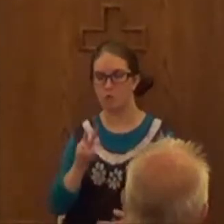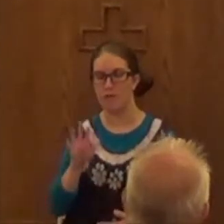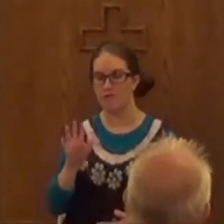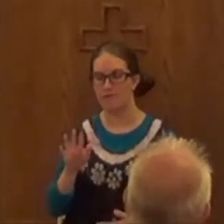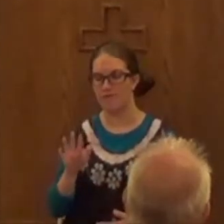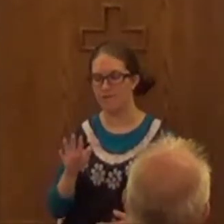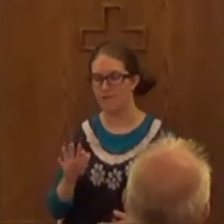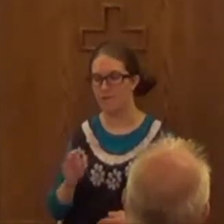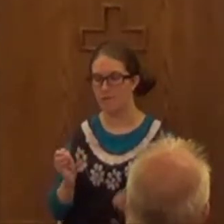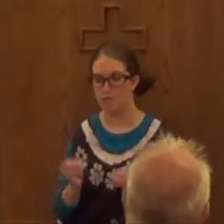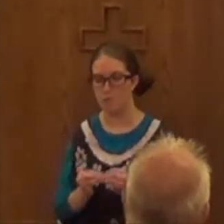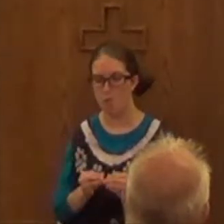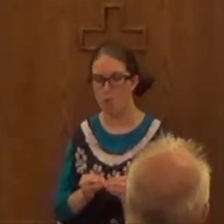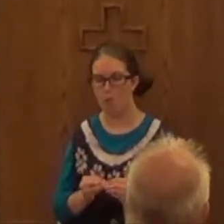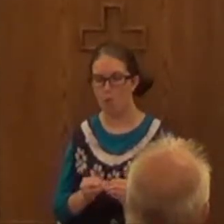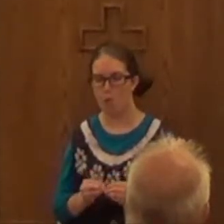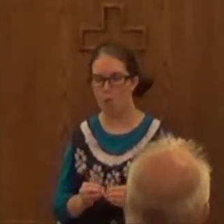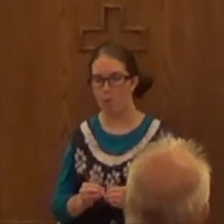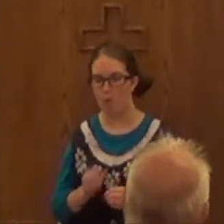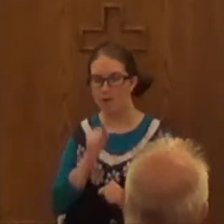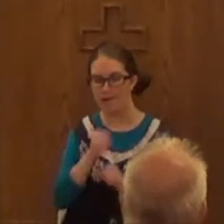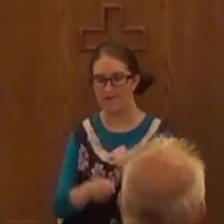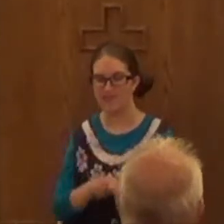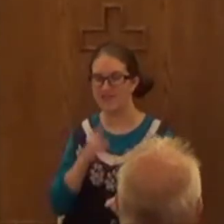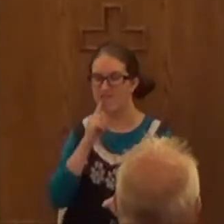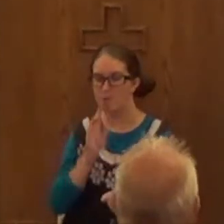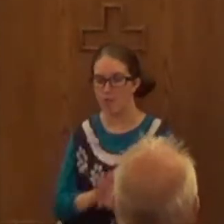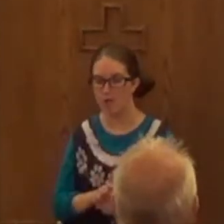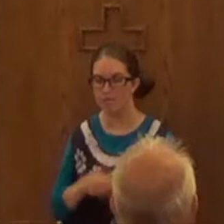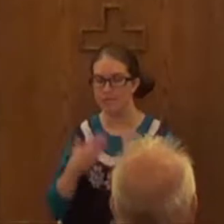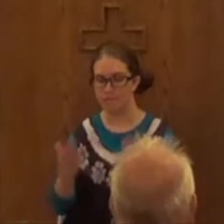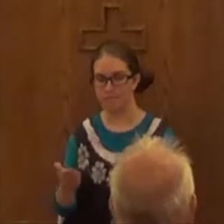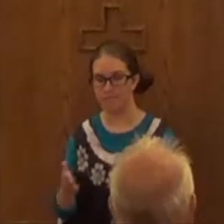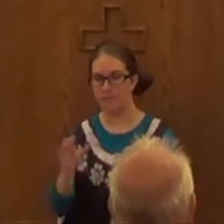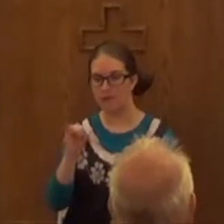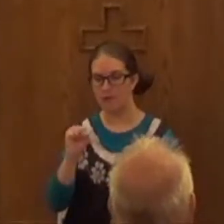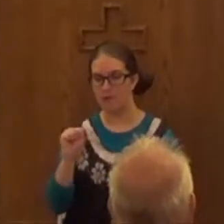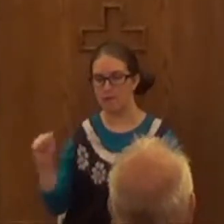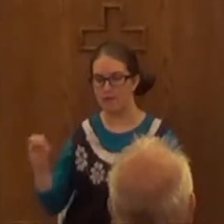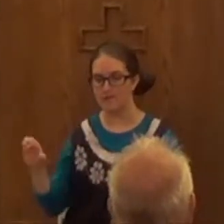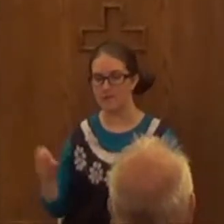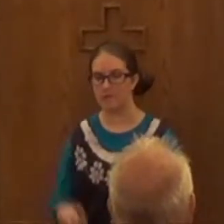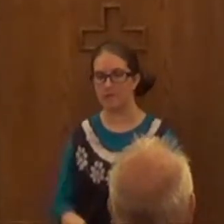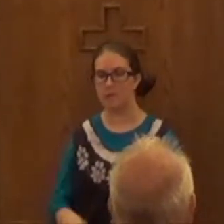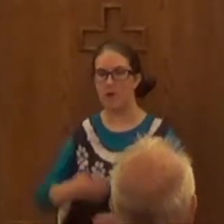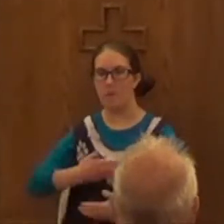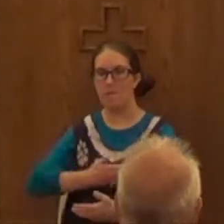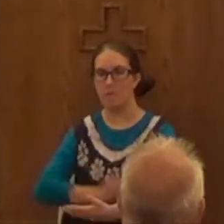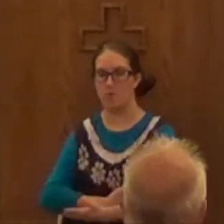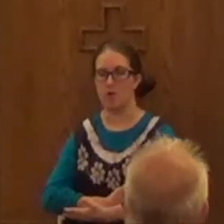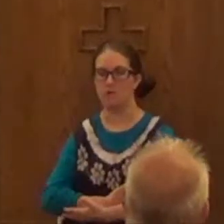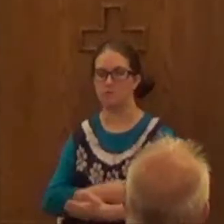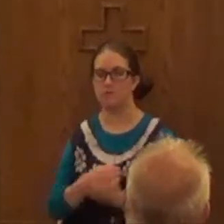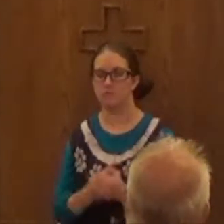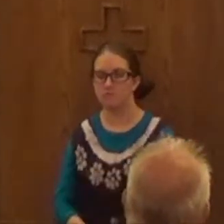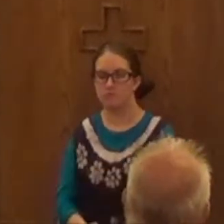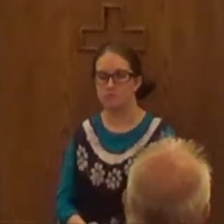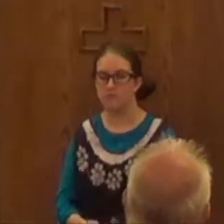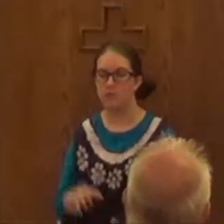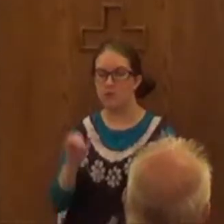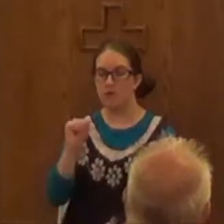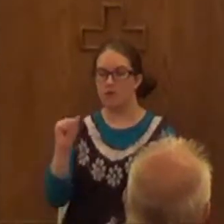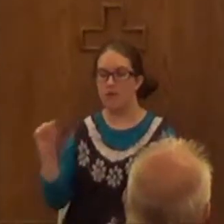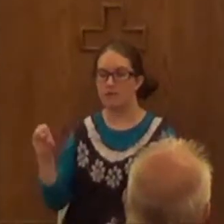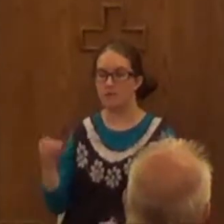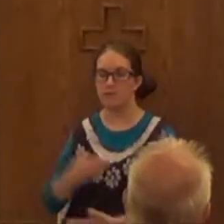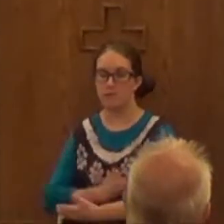plus years after the promise was given, Isaac was born. Right. When Isaac